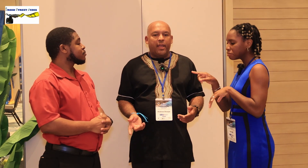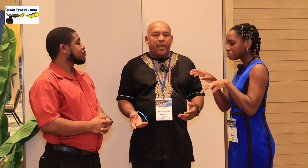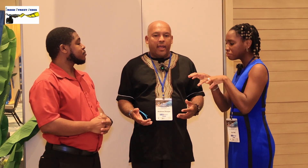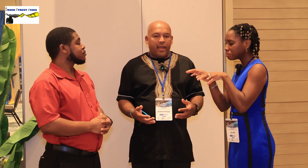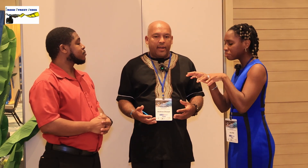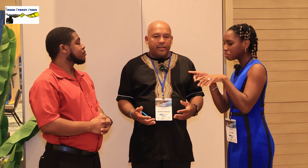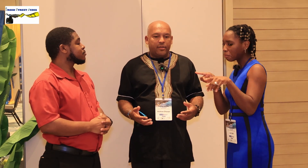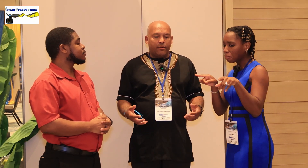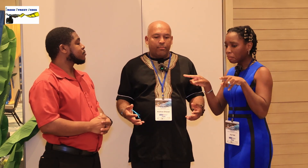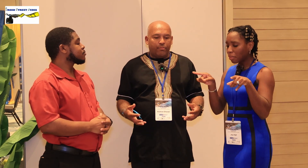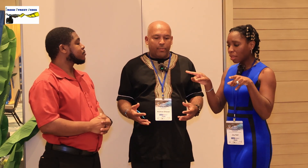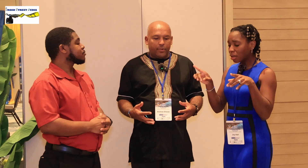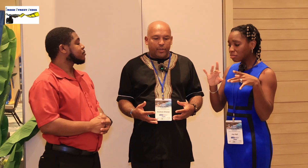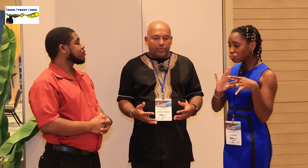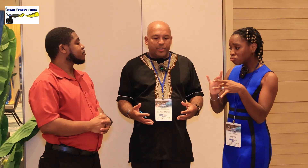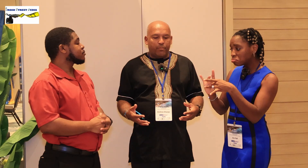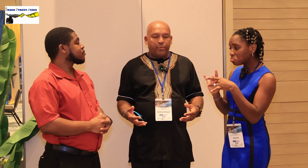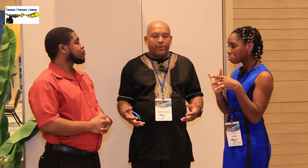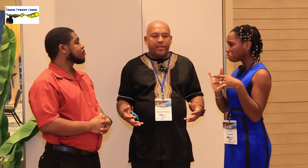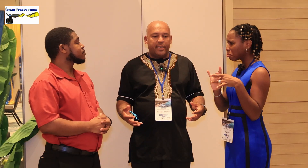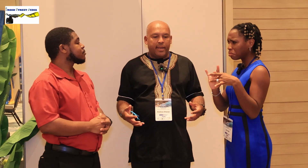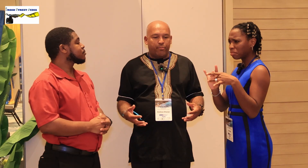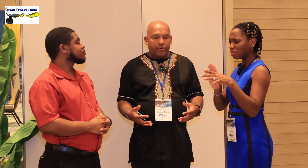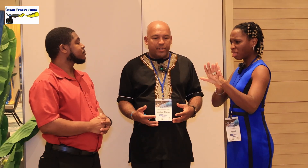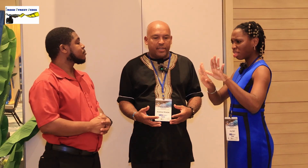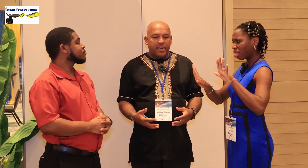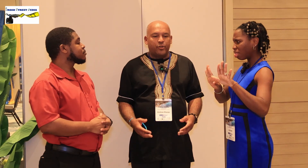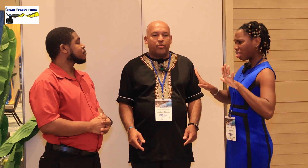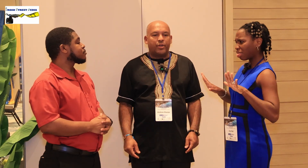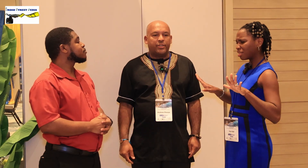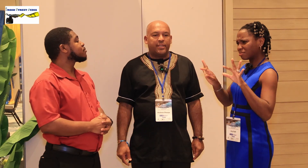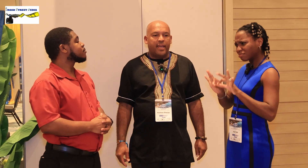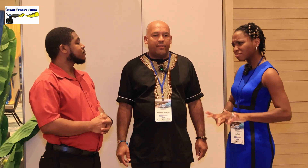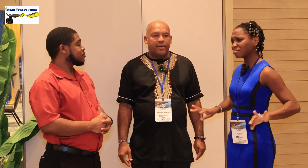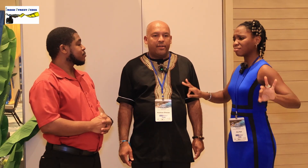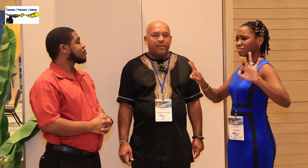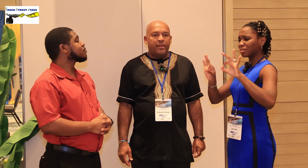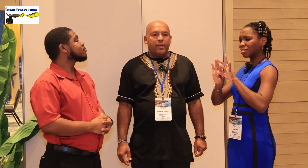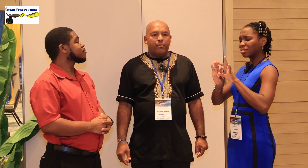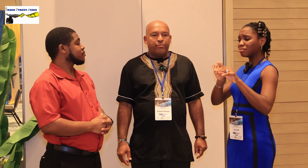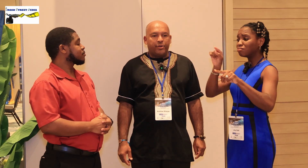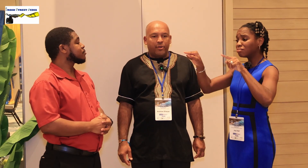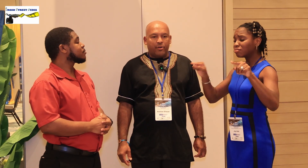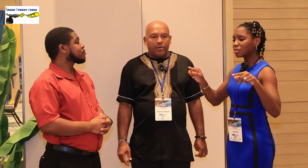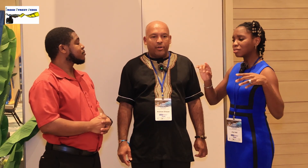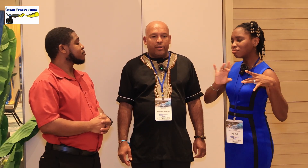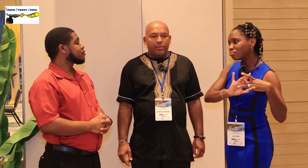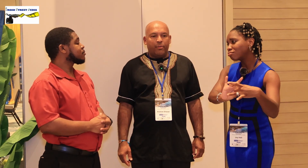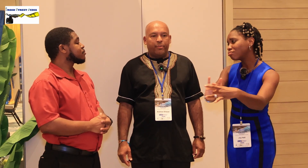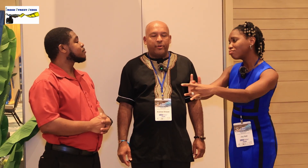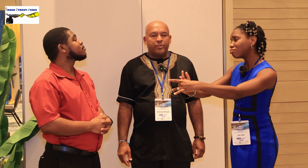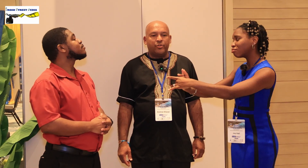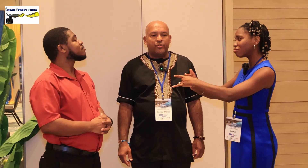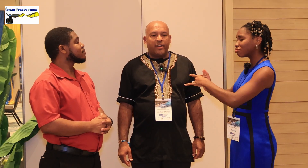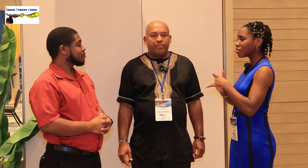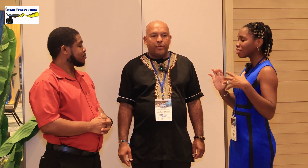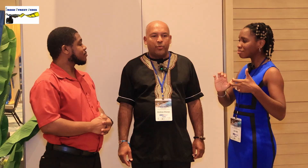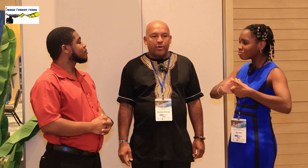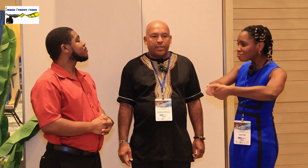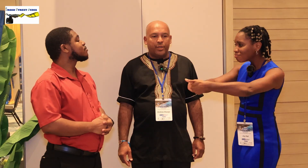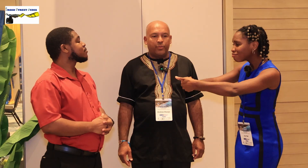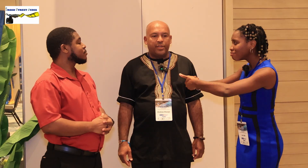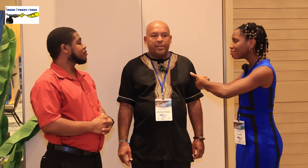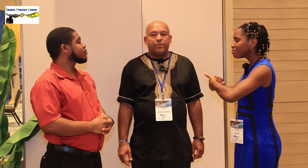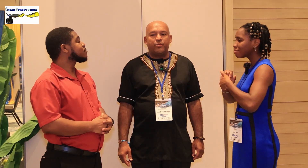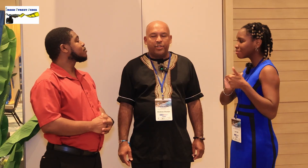other, and it was important that I bring the network together, bring all persons who have